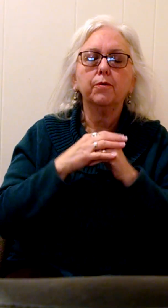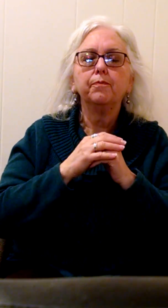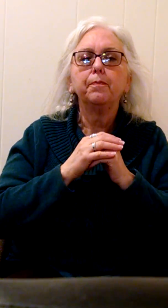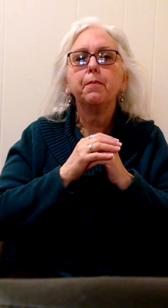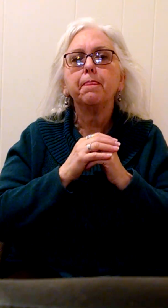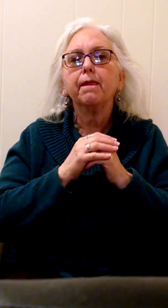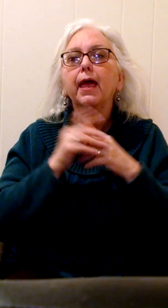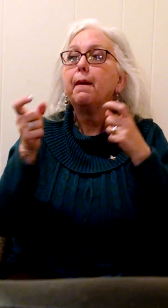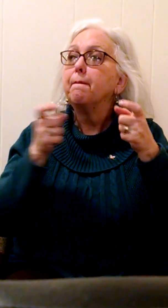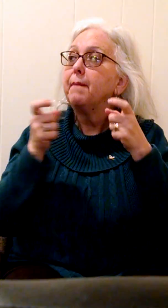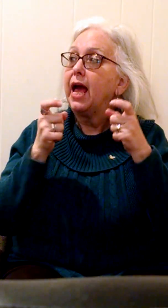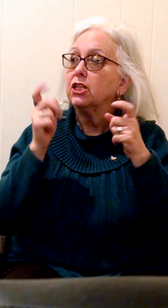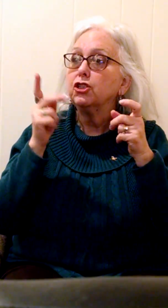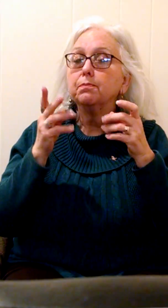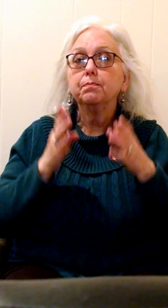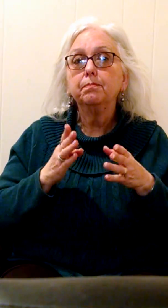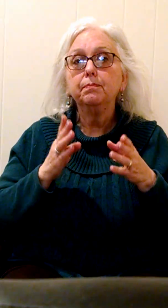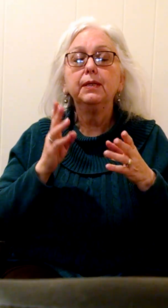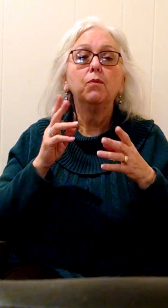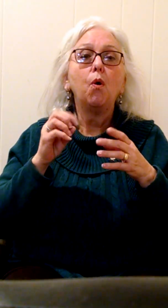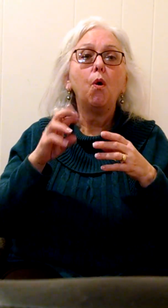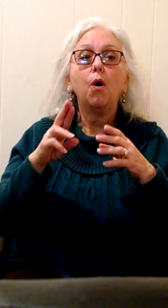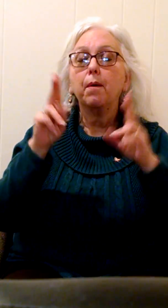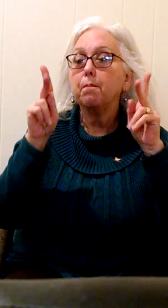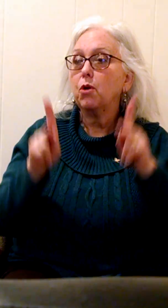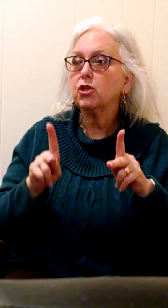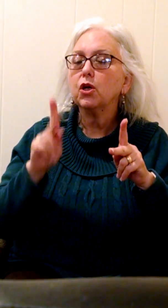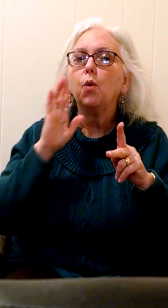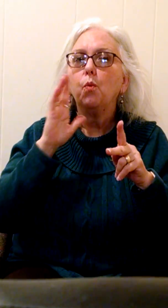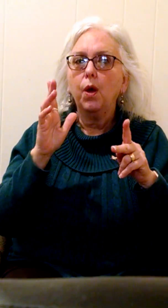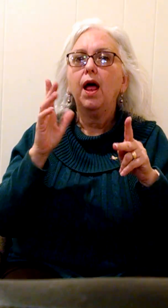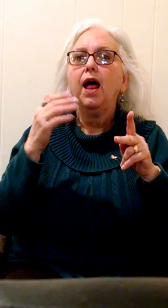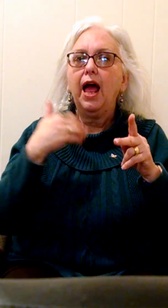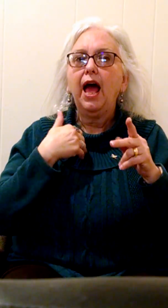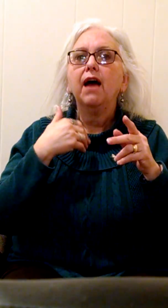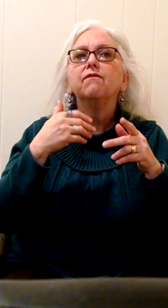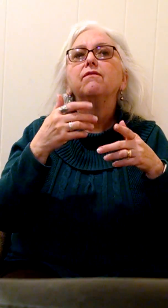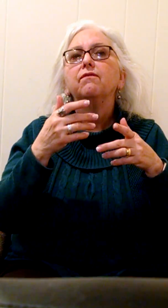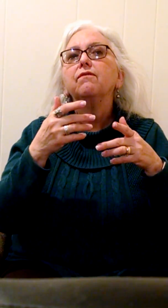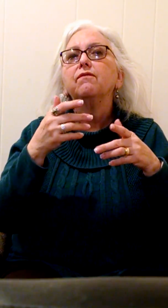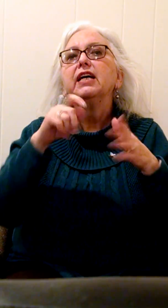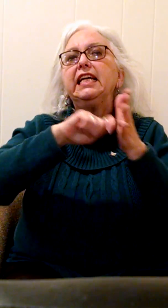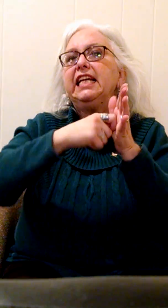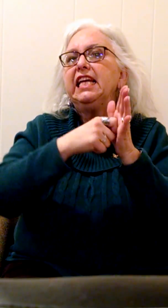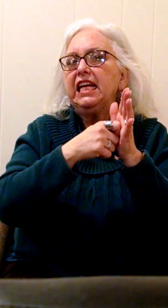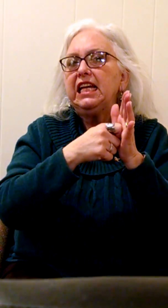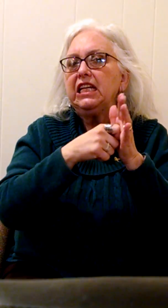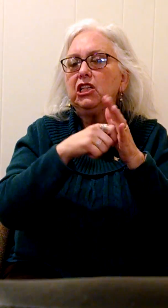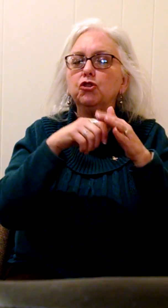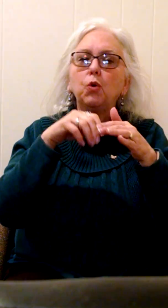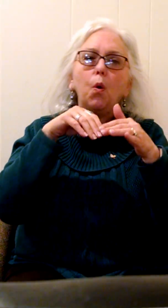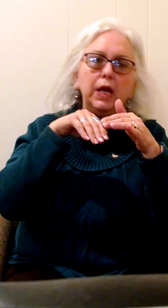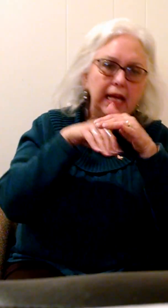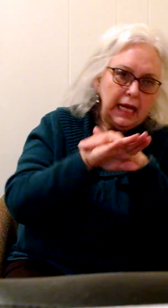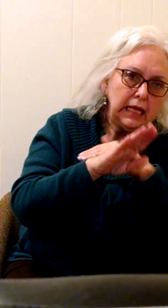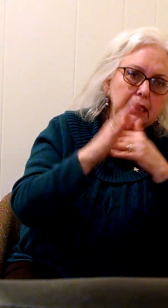Management or a designee will have access to keys to re-enter the building